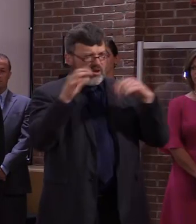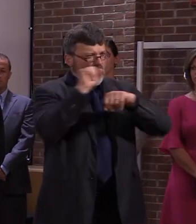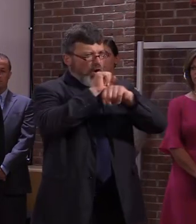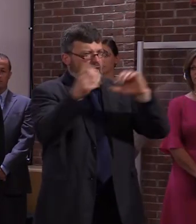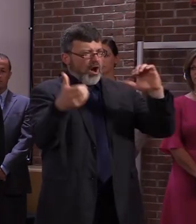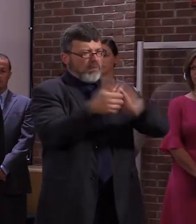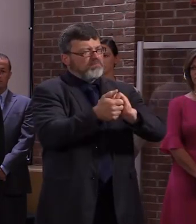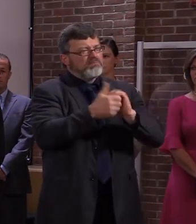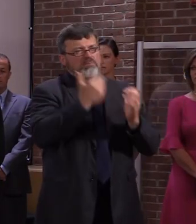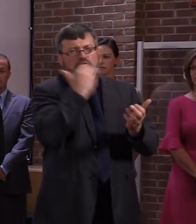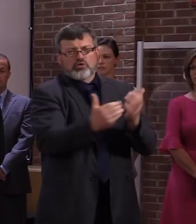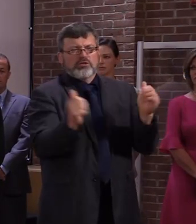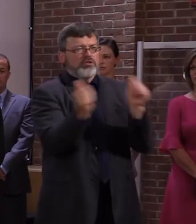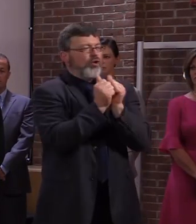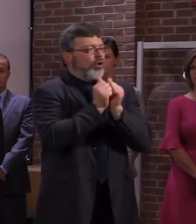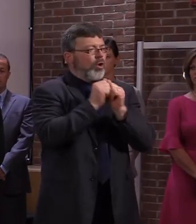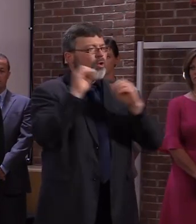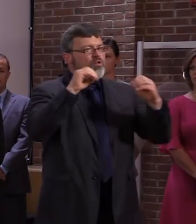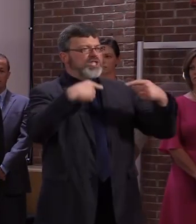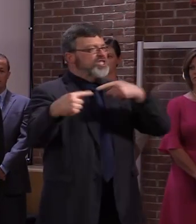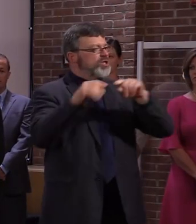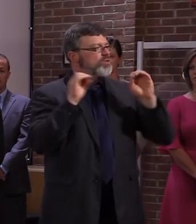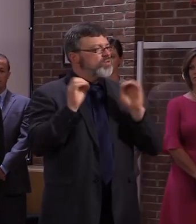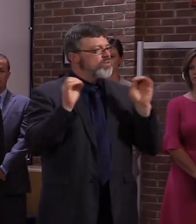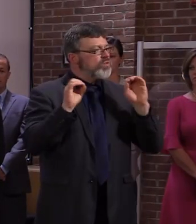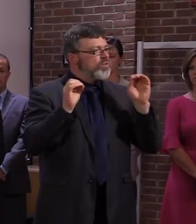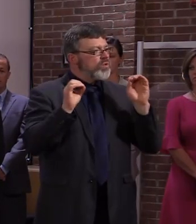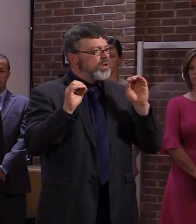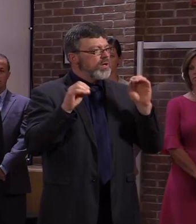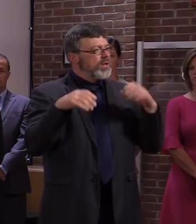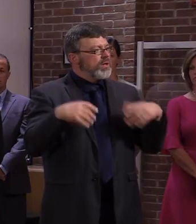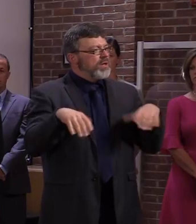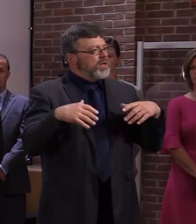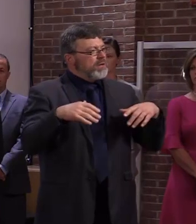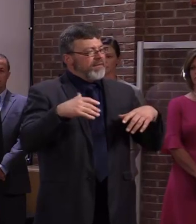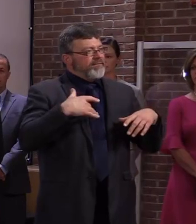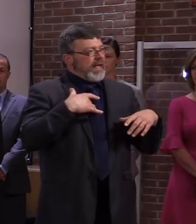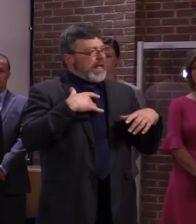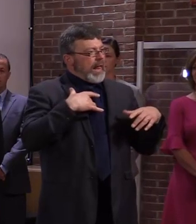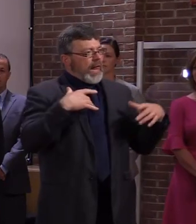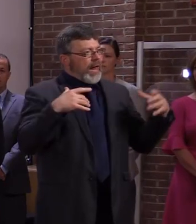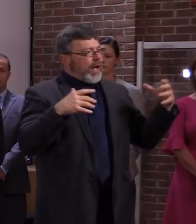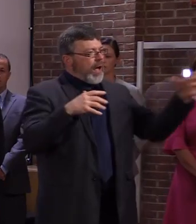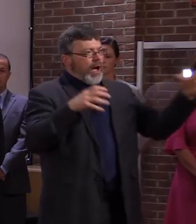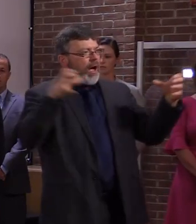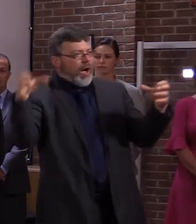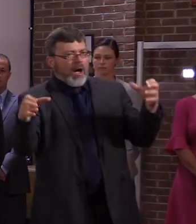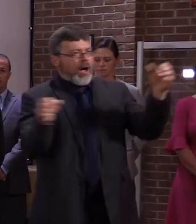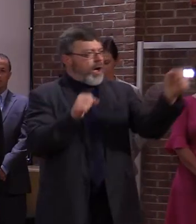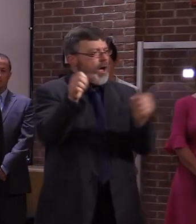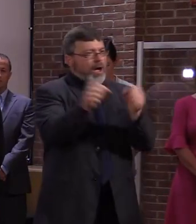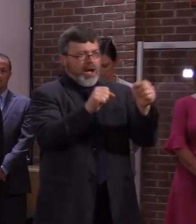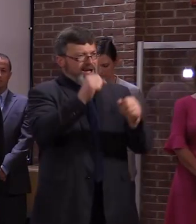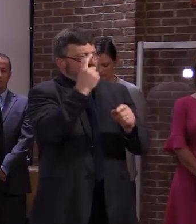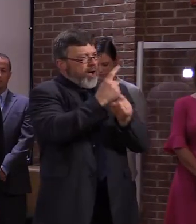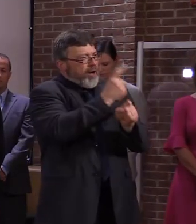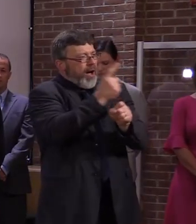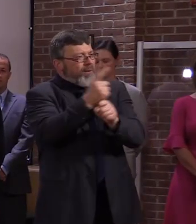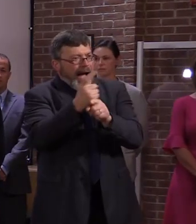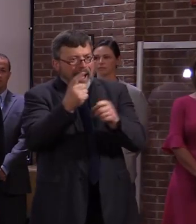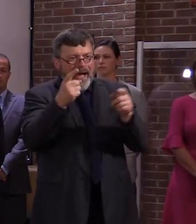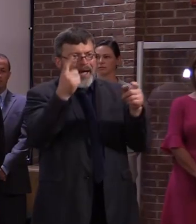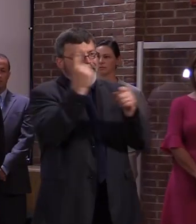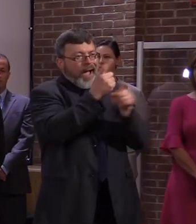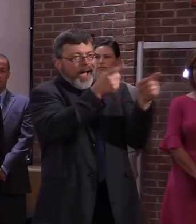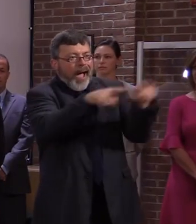Fate can have a funny way of putting the right people in the right place at the right time, and I